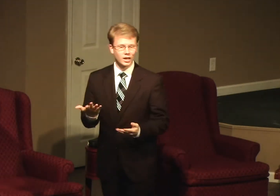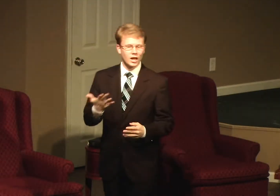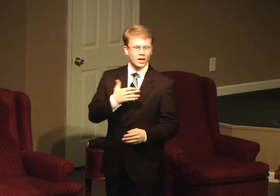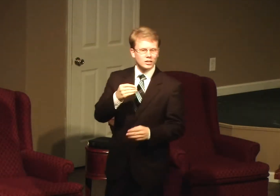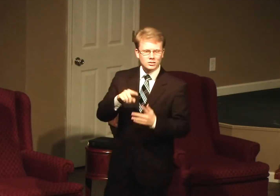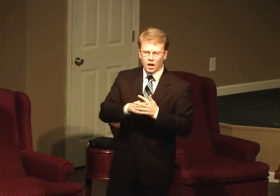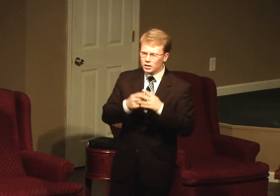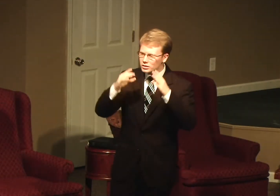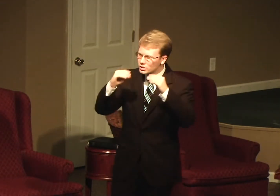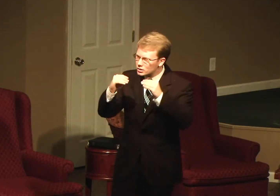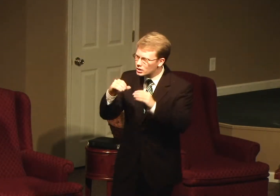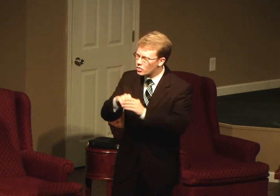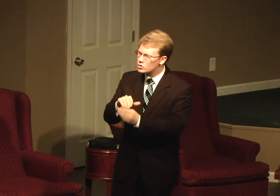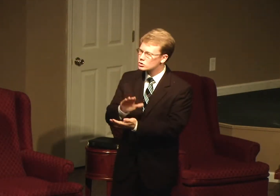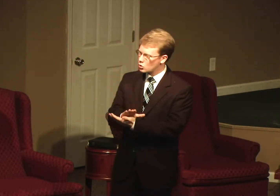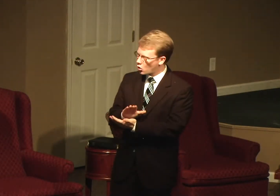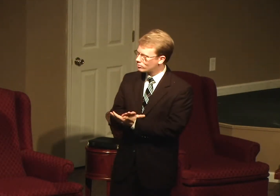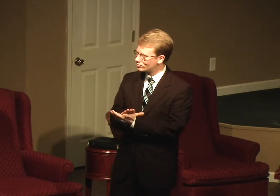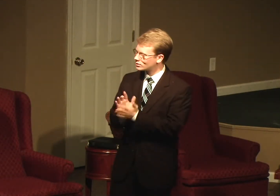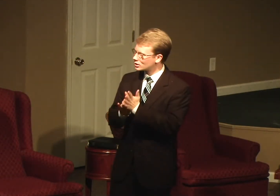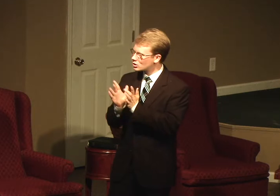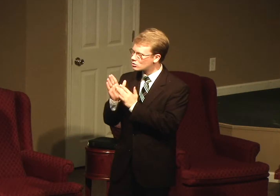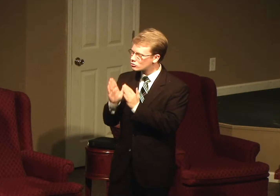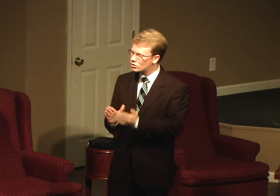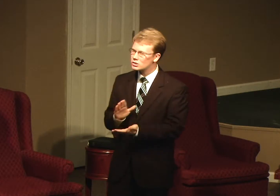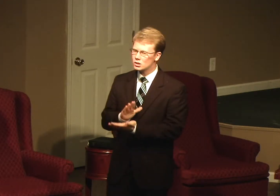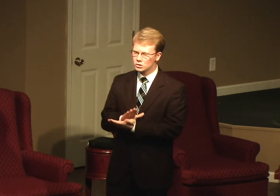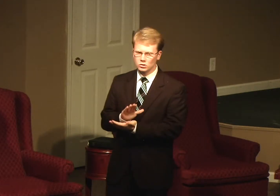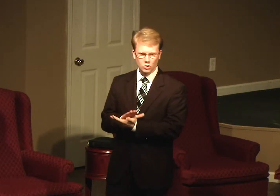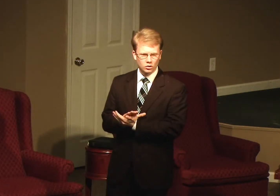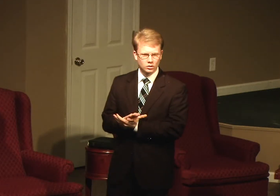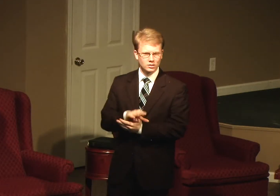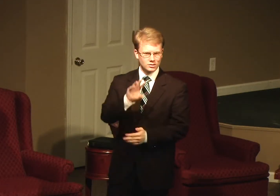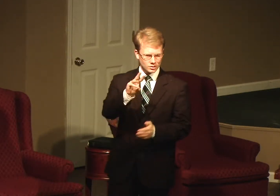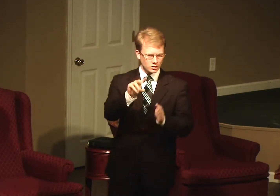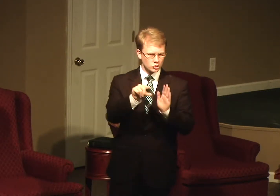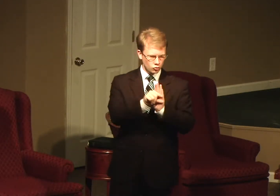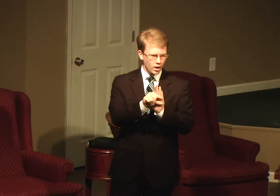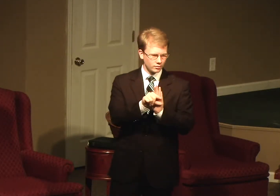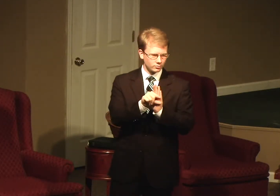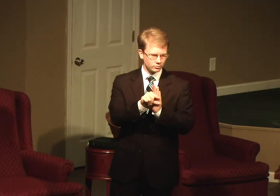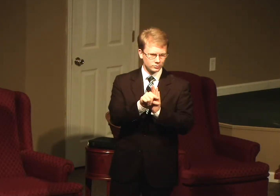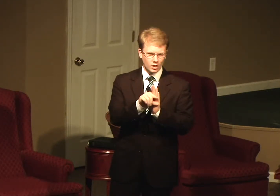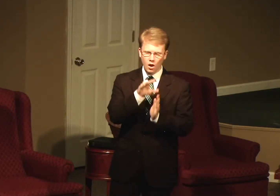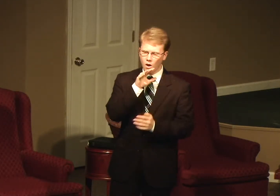and teaching there at school, the Christian Day School. 6th grade,